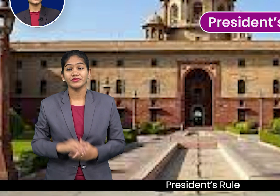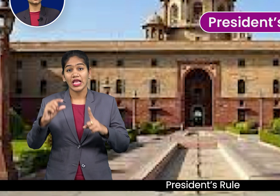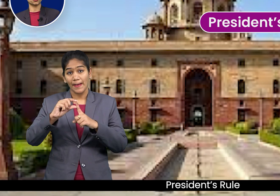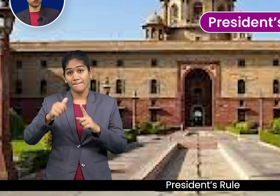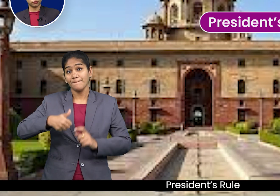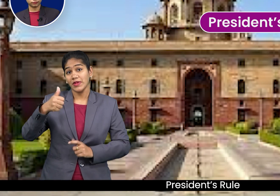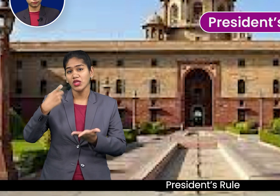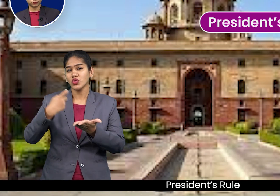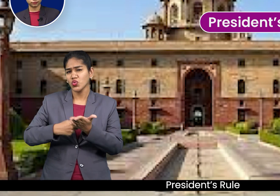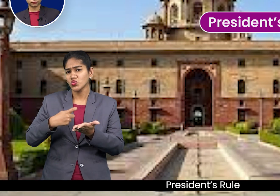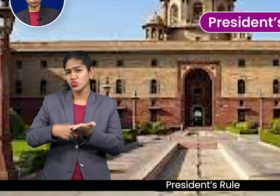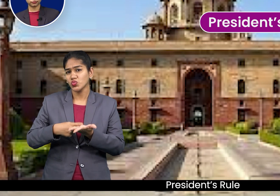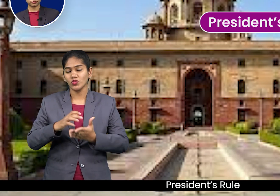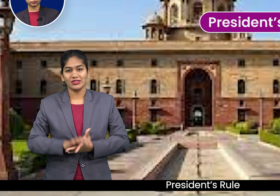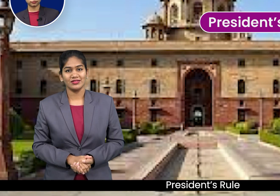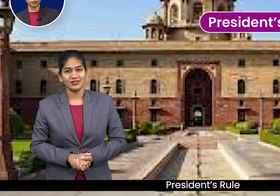President's rule.